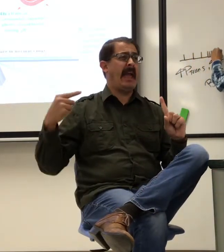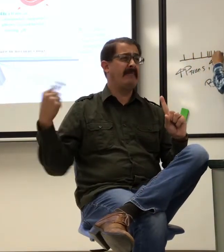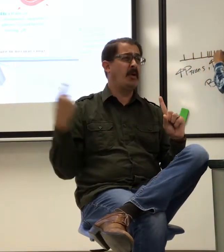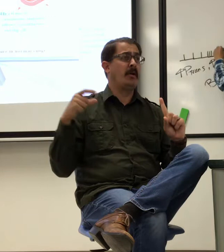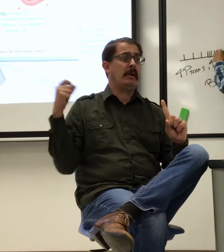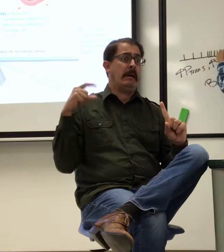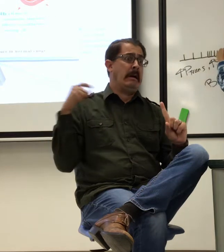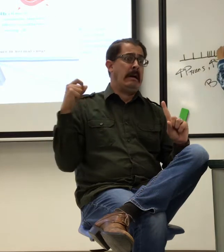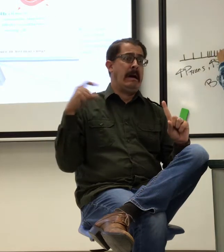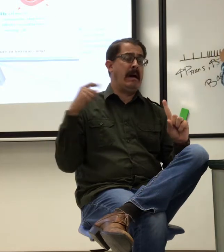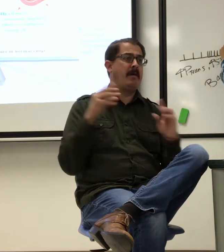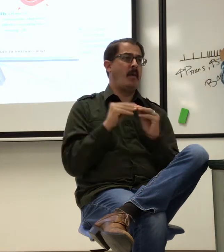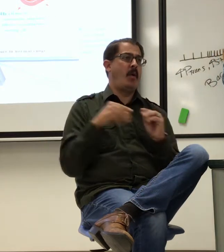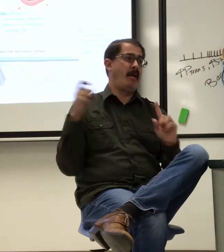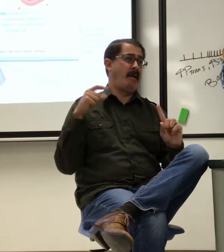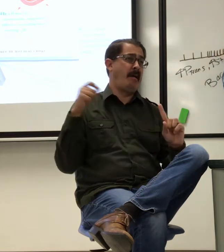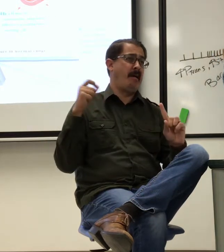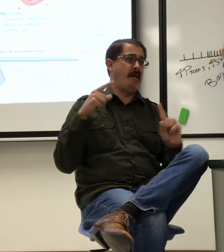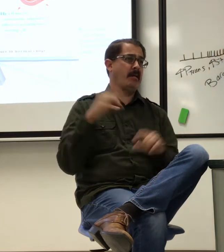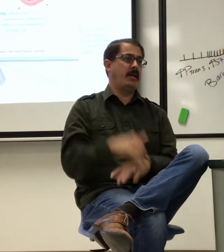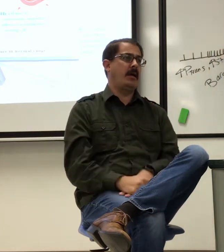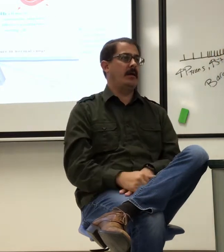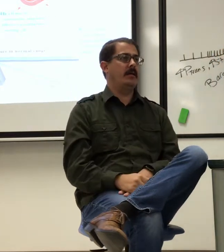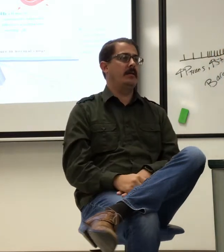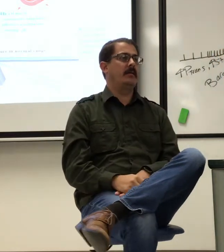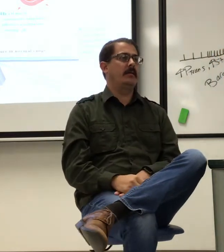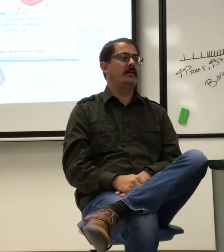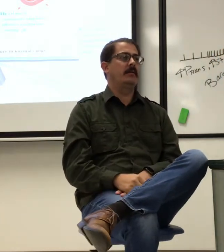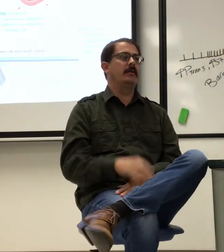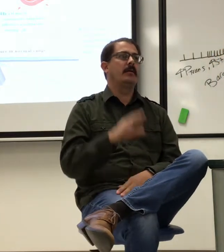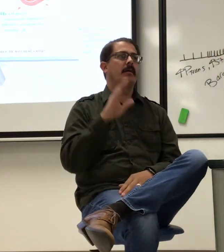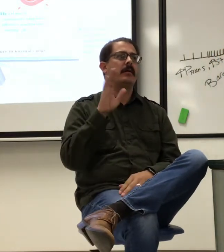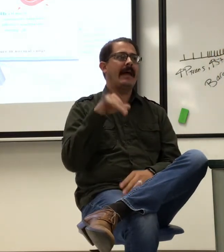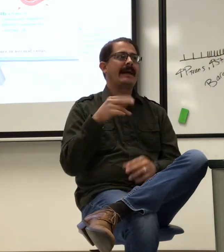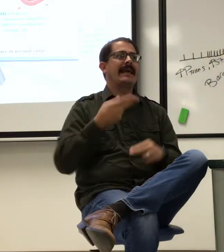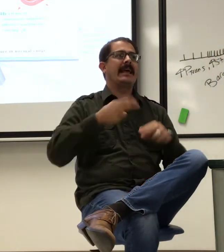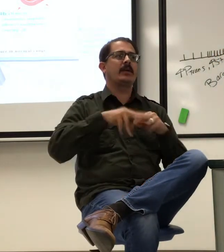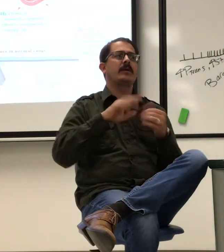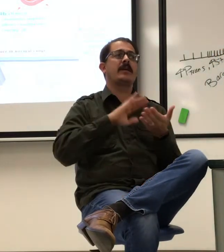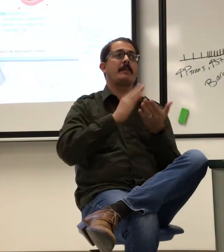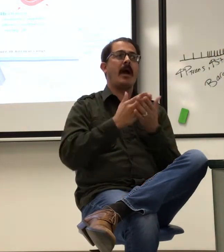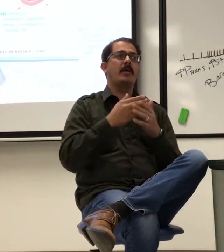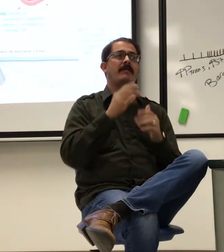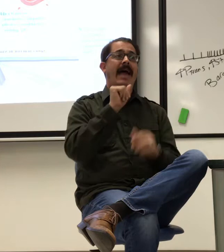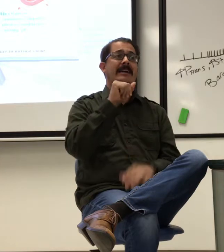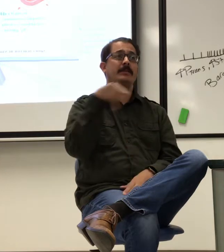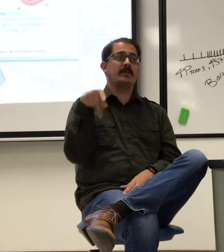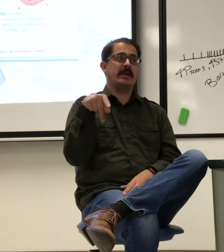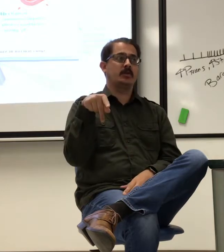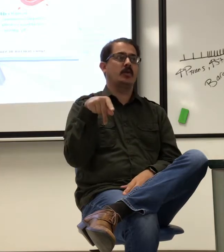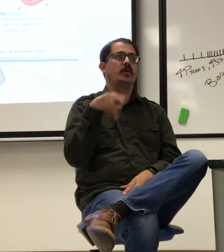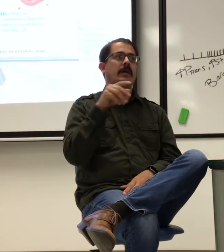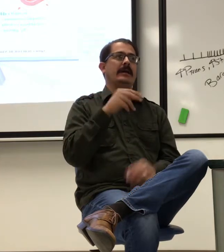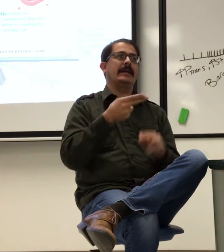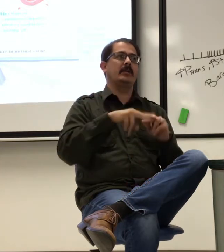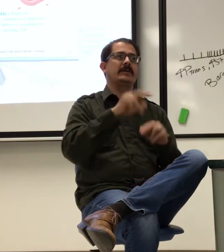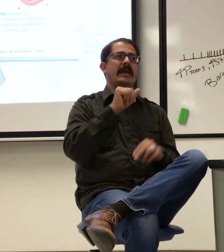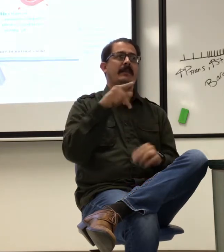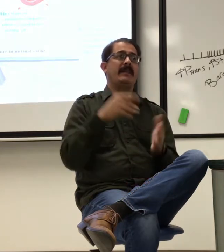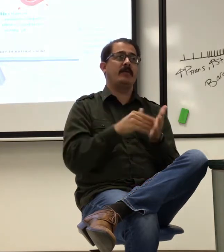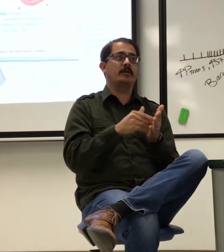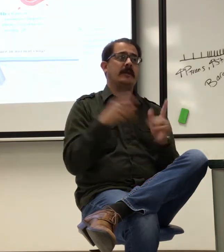and you fire more. So those increased amount of action potentials, that increased AP